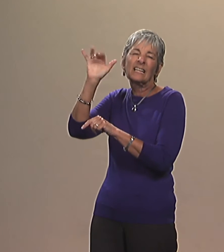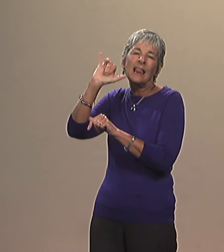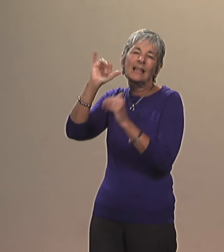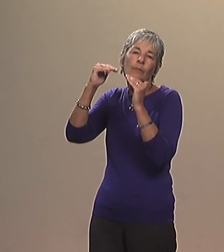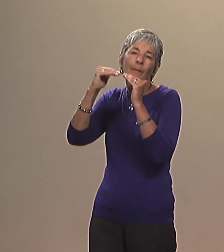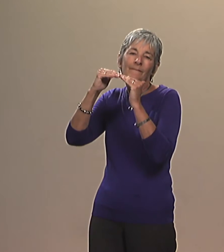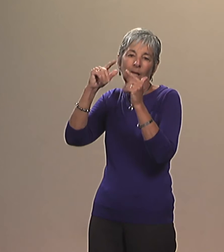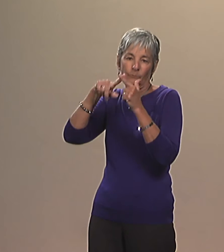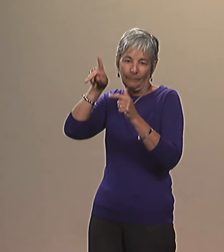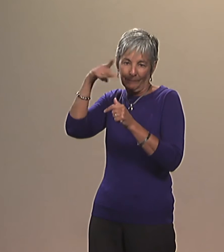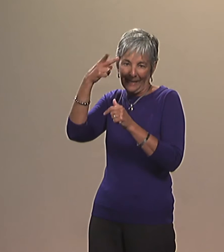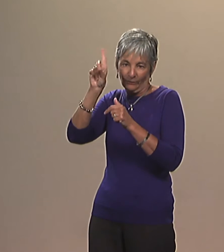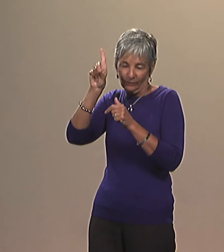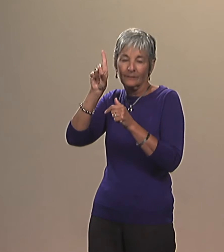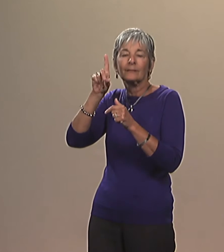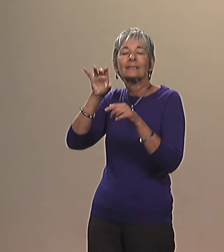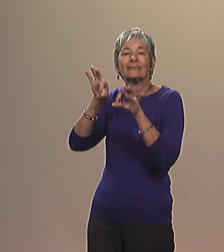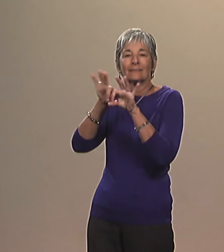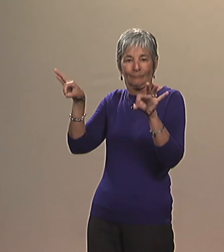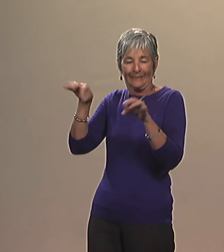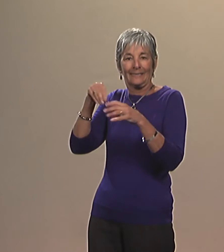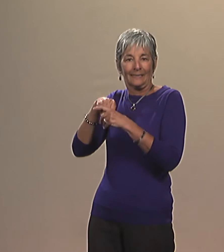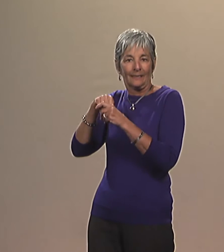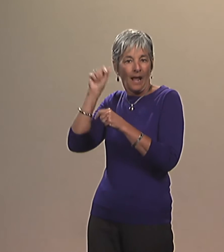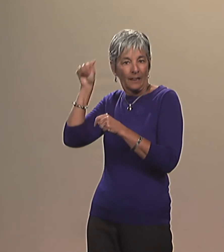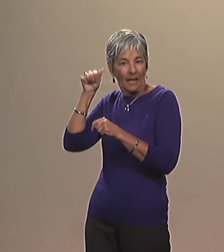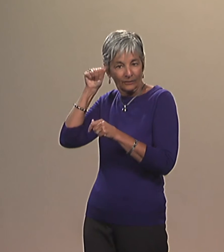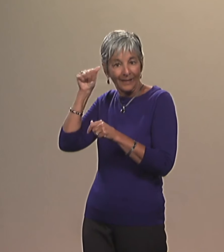which is the equivalent of a PhD in audiology.